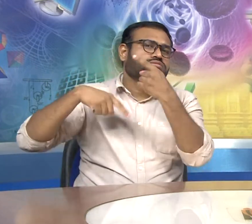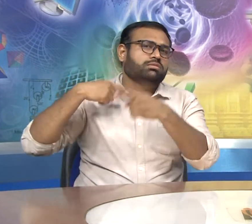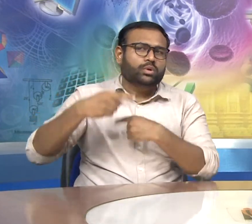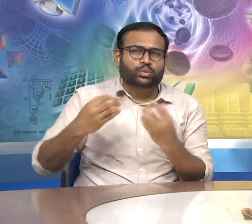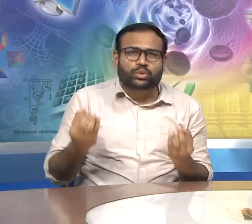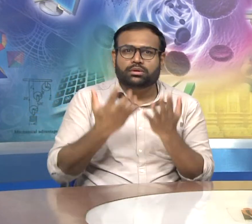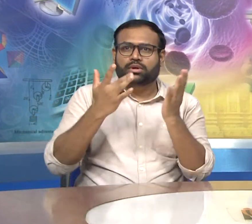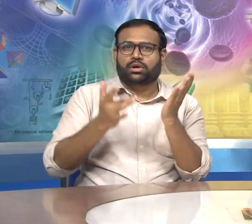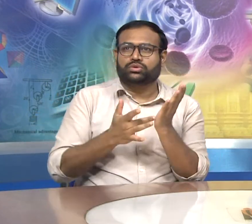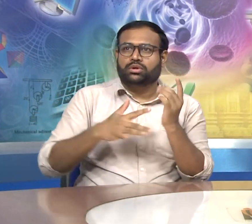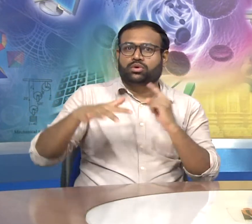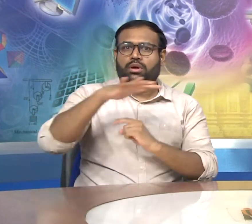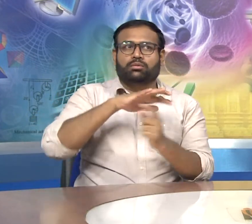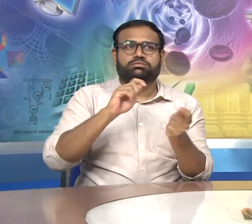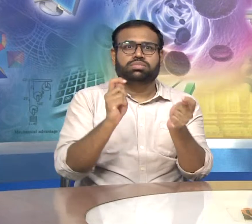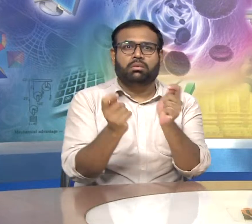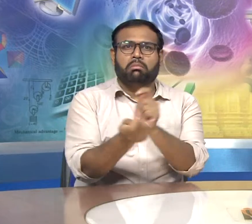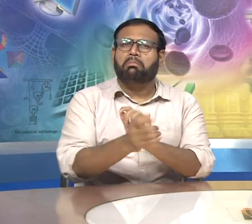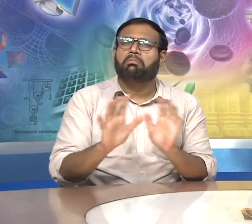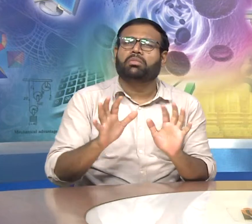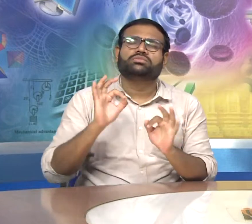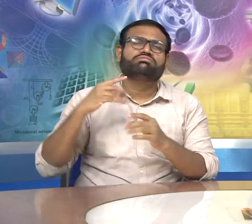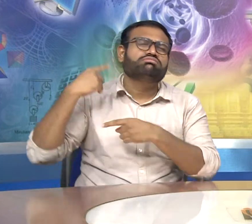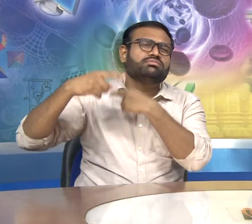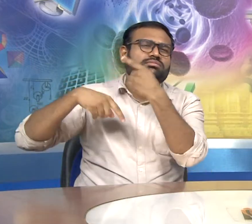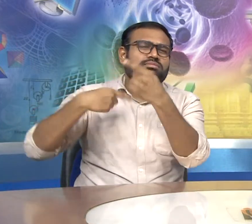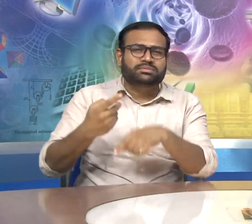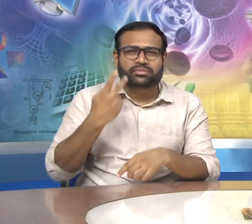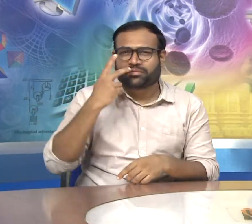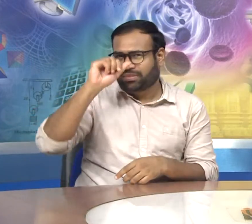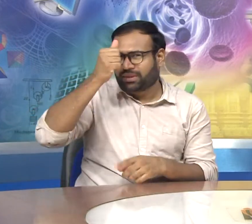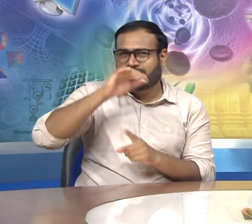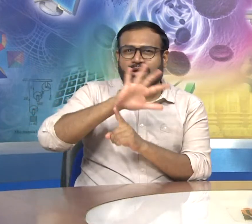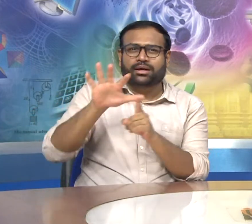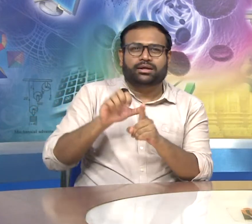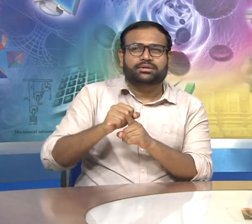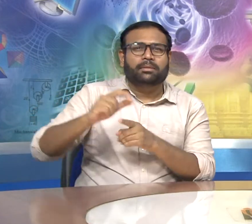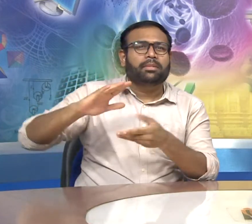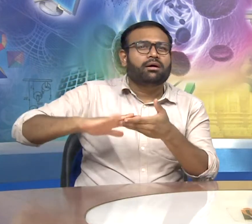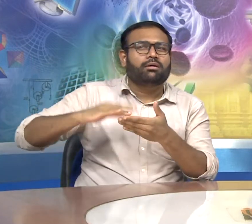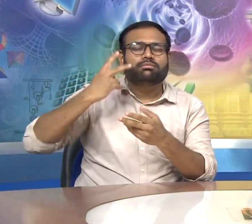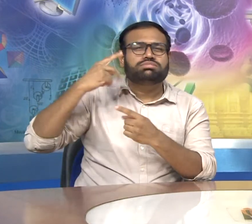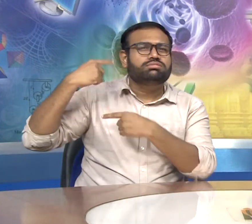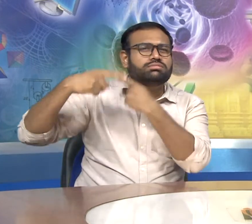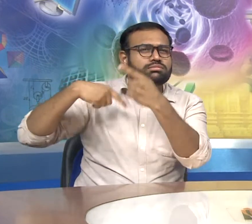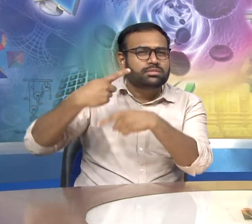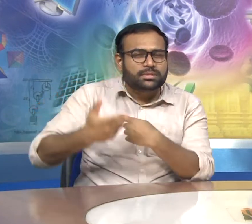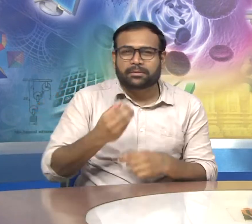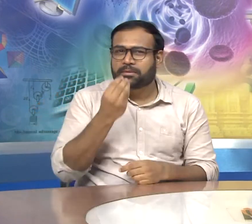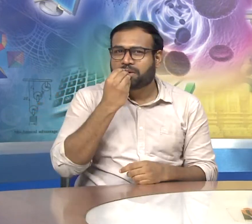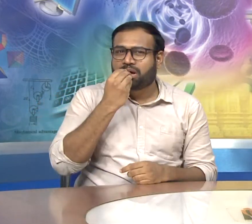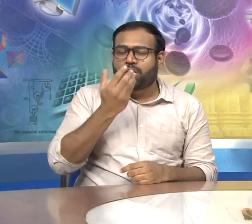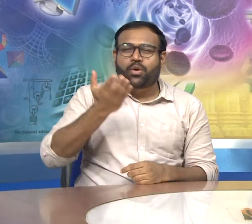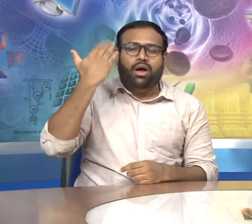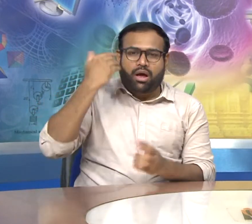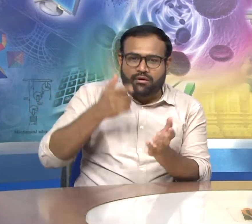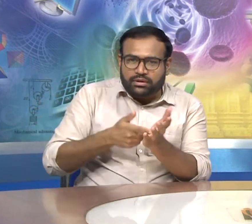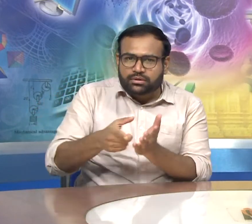traditional and technology, like now technology advancement,